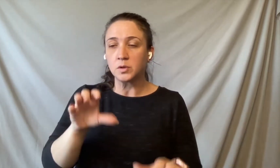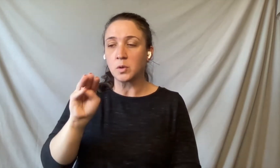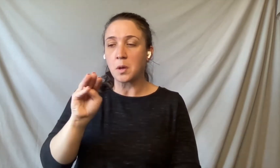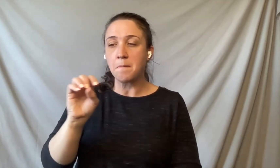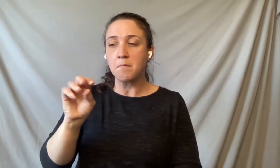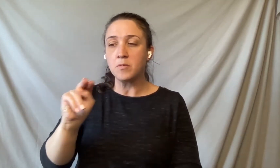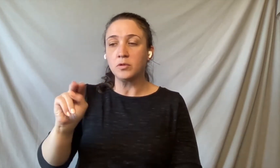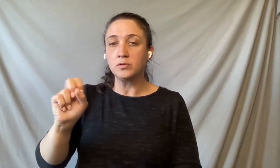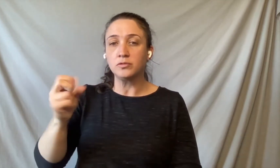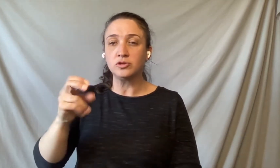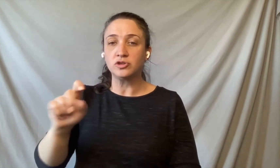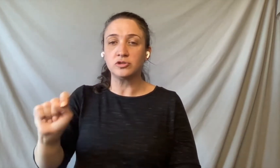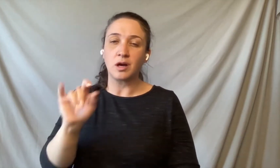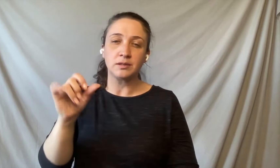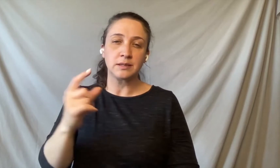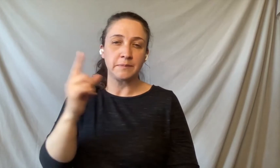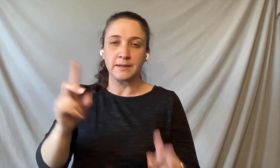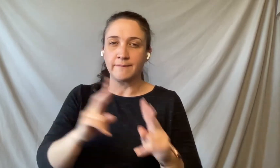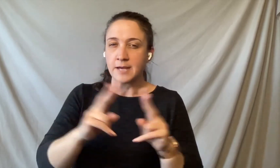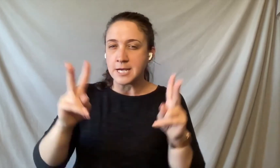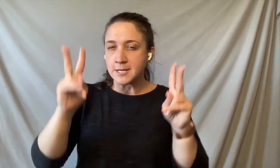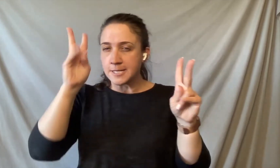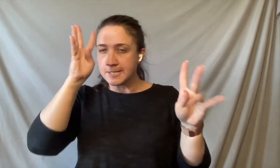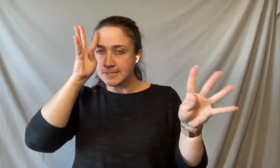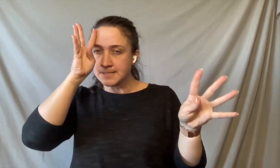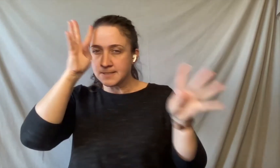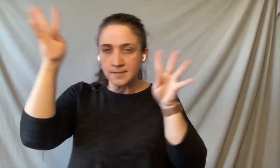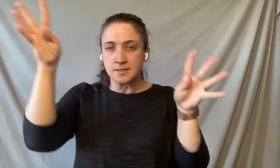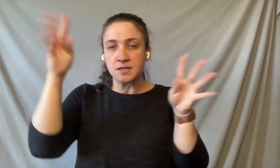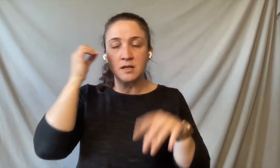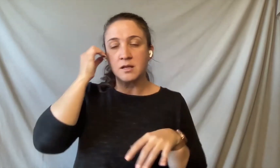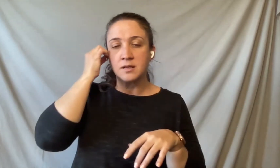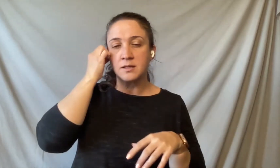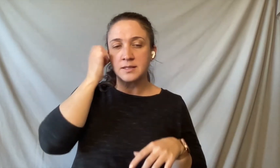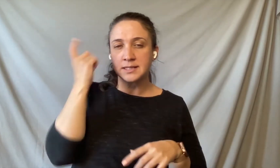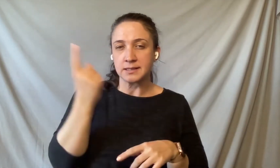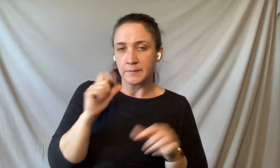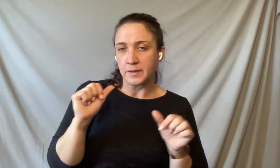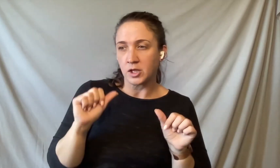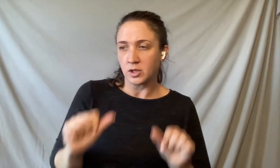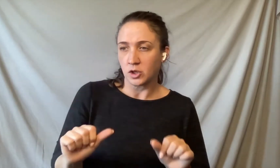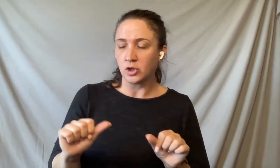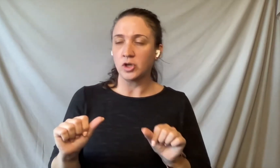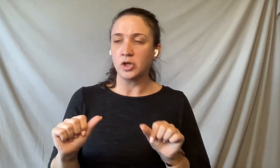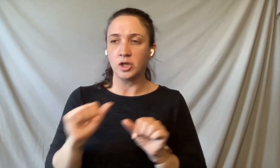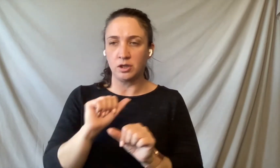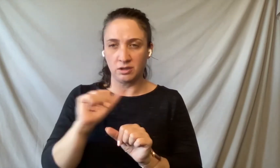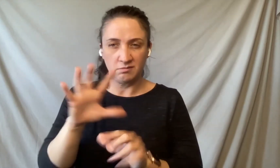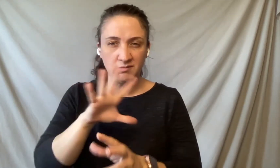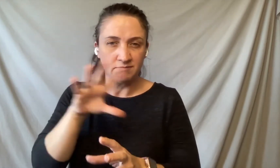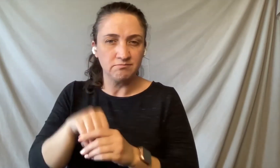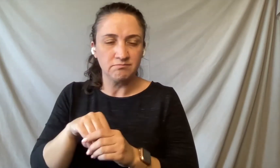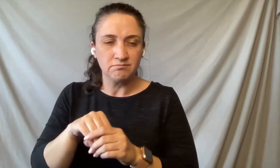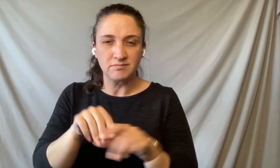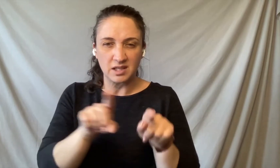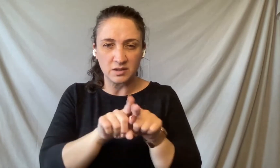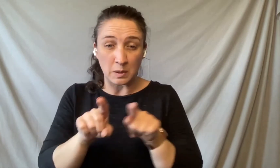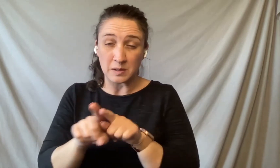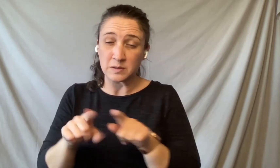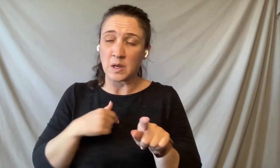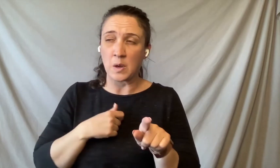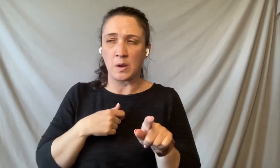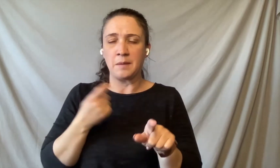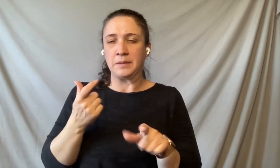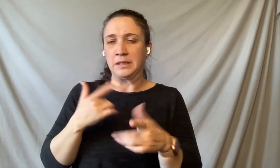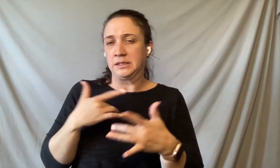innovative, which that is something that could fall into it as well. So I'm getting a little concerned